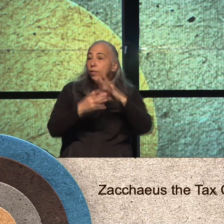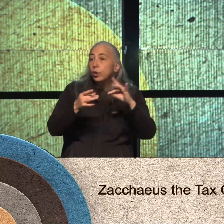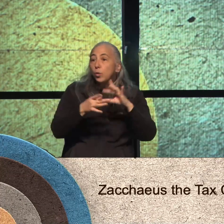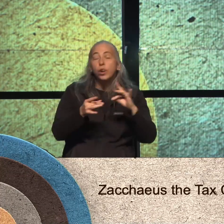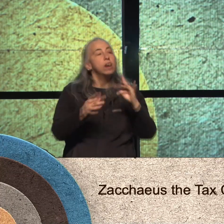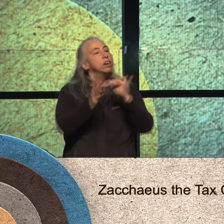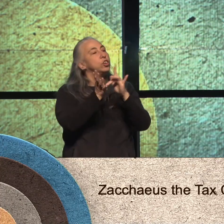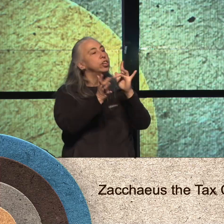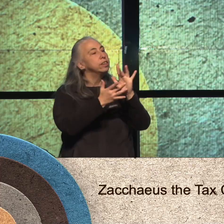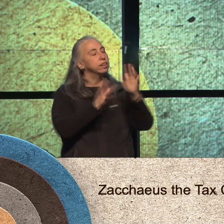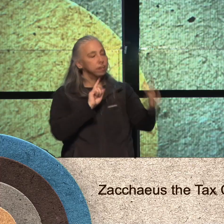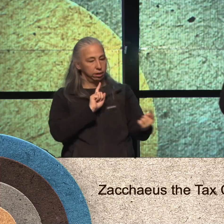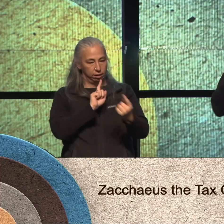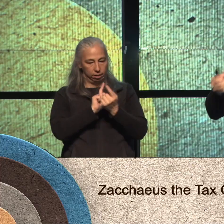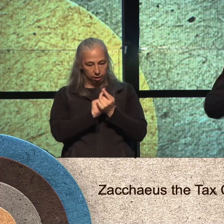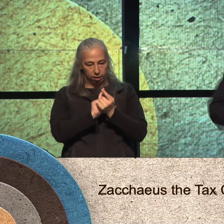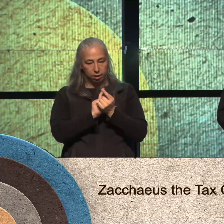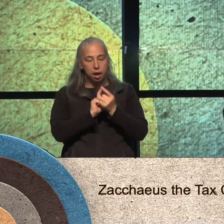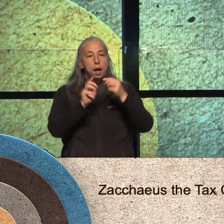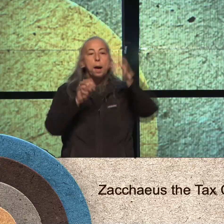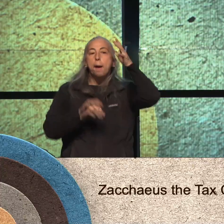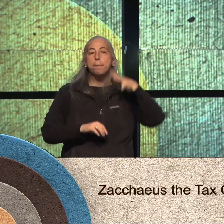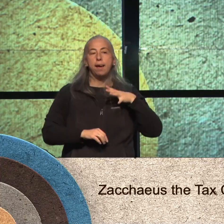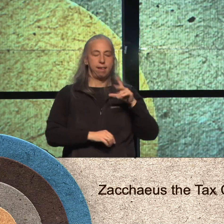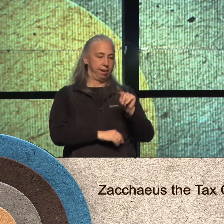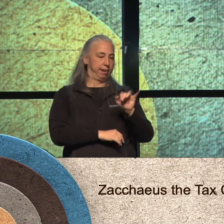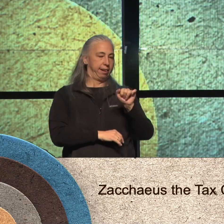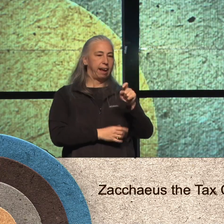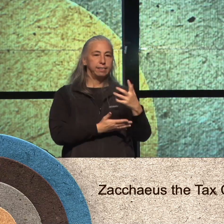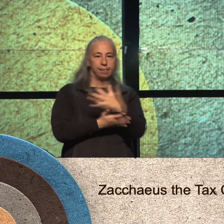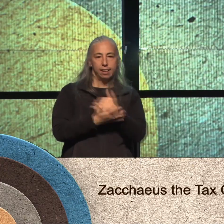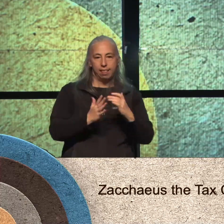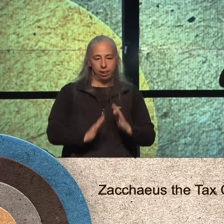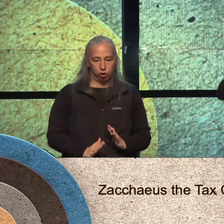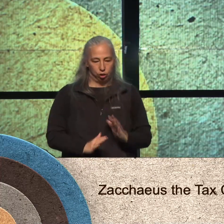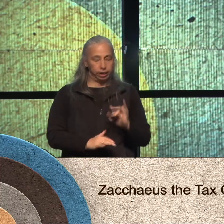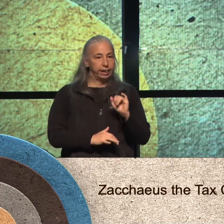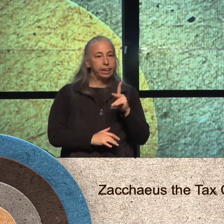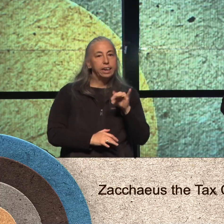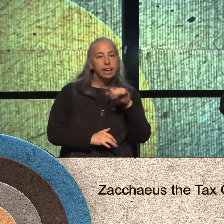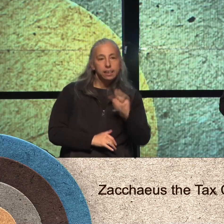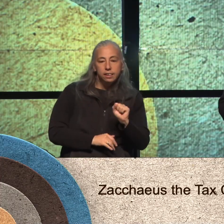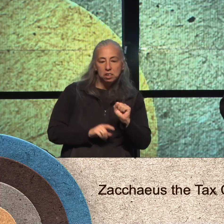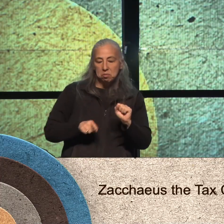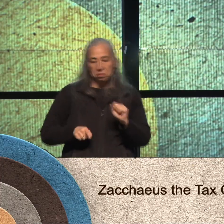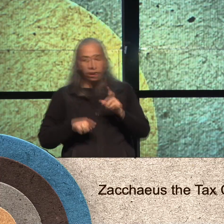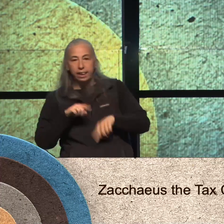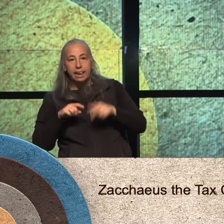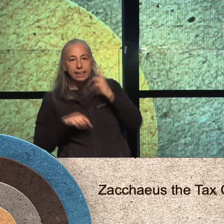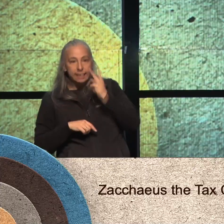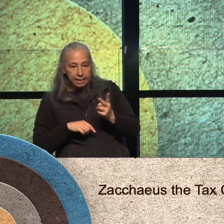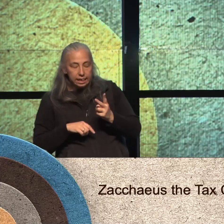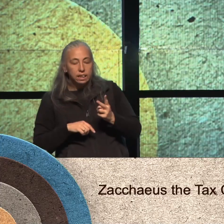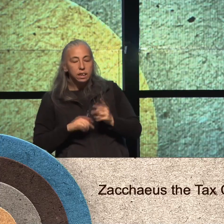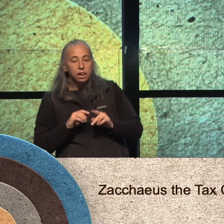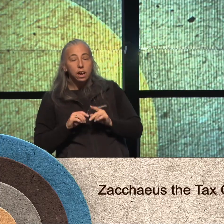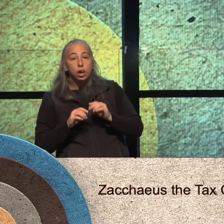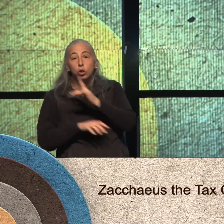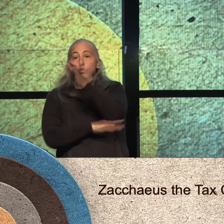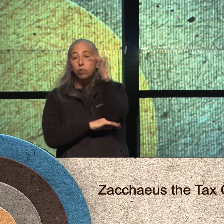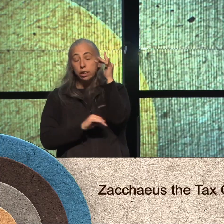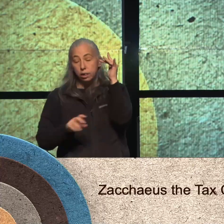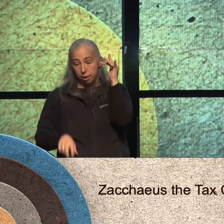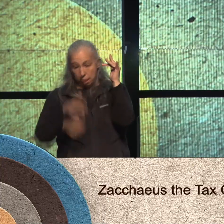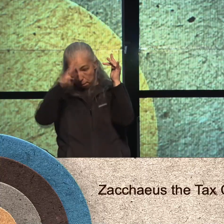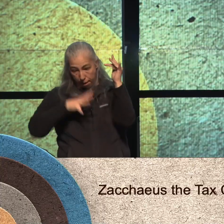encounters a man named Zacchaeus, who's a tax collector, who can't see, and he climbs up into a tree. And Jesus